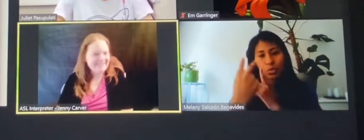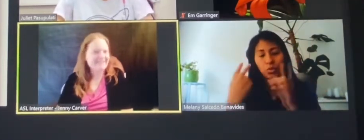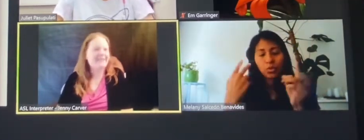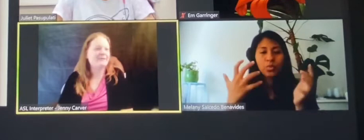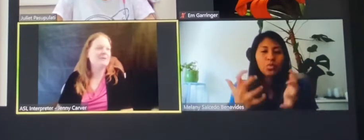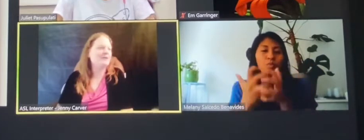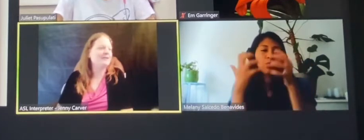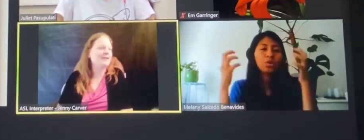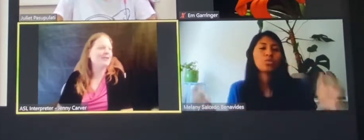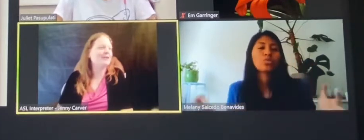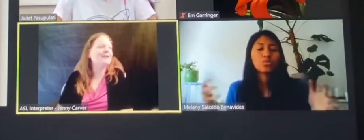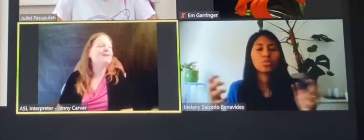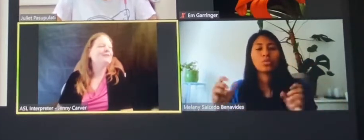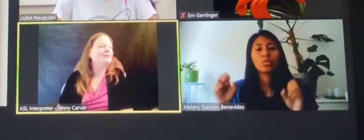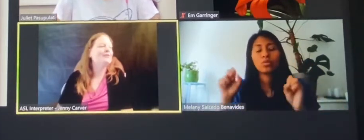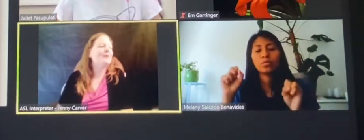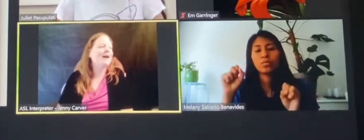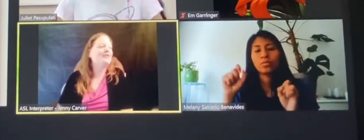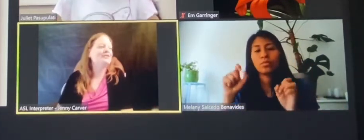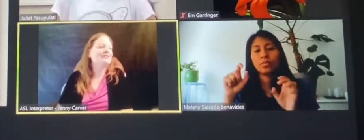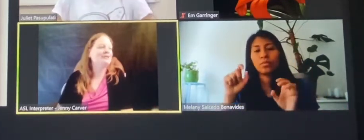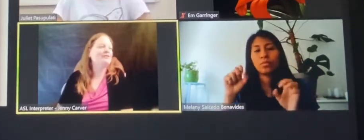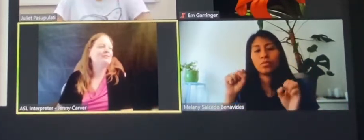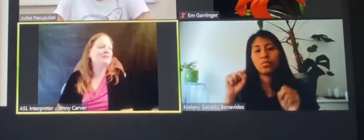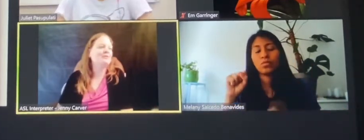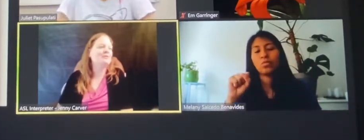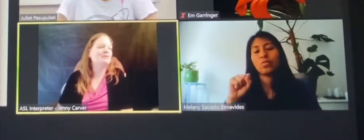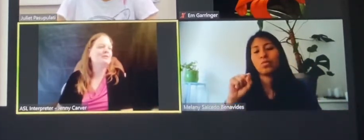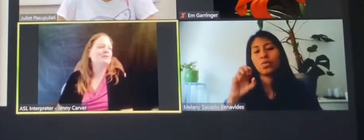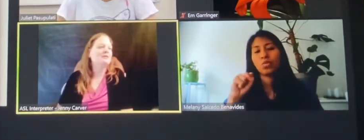socio behavior